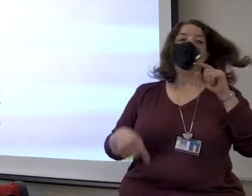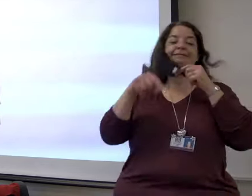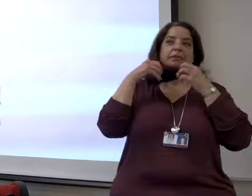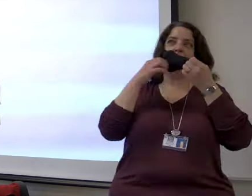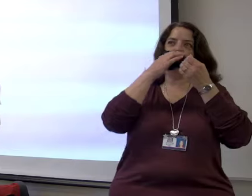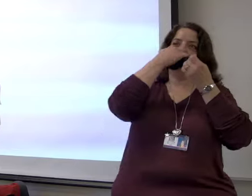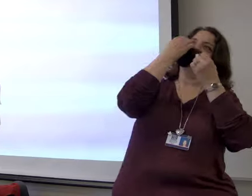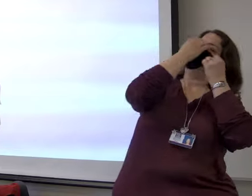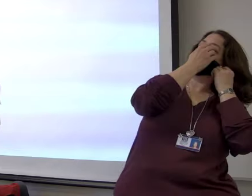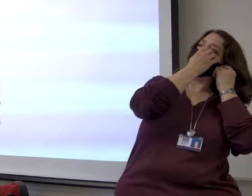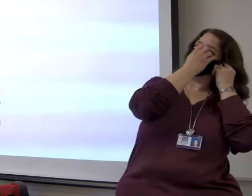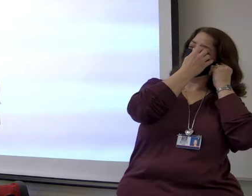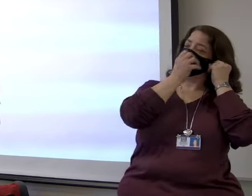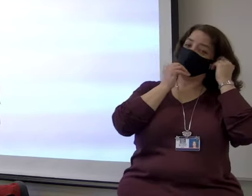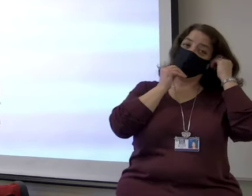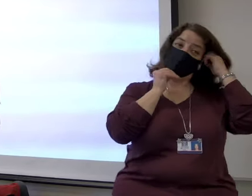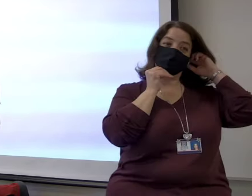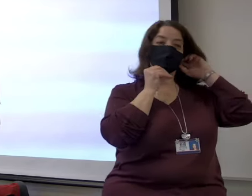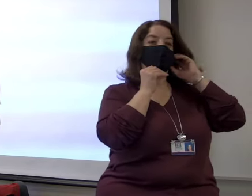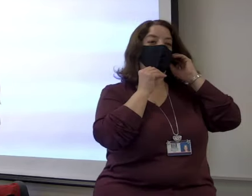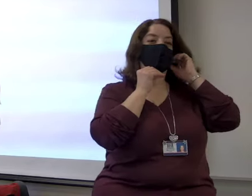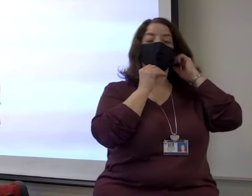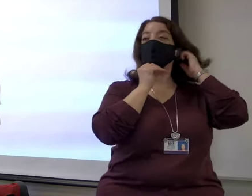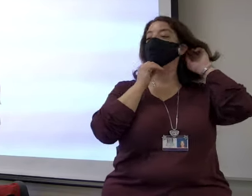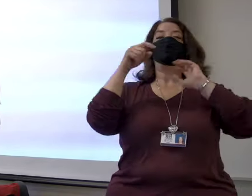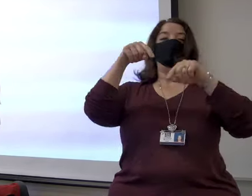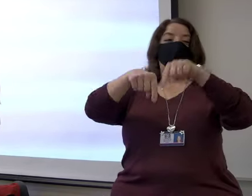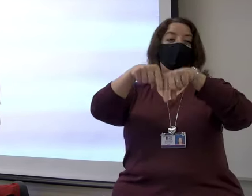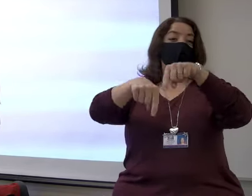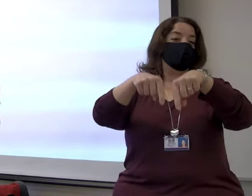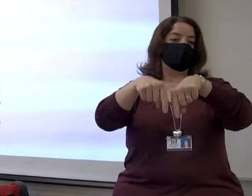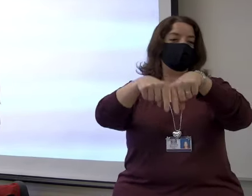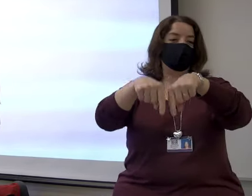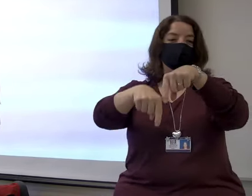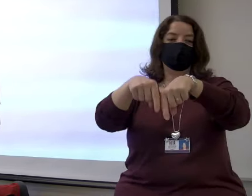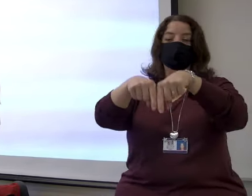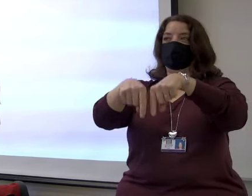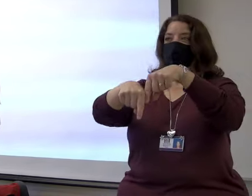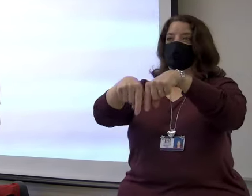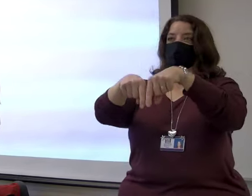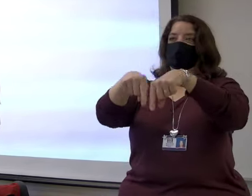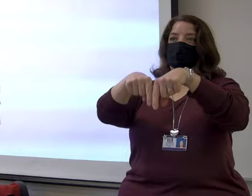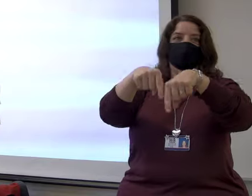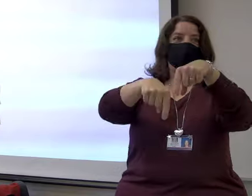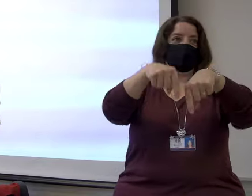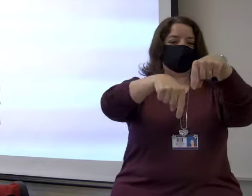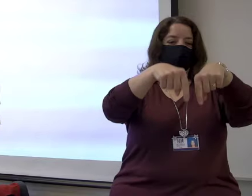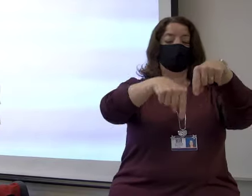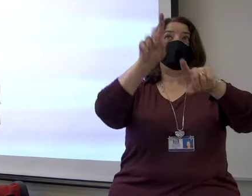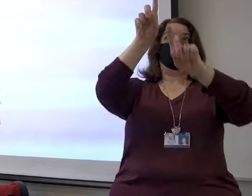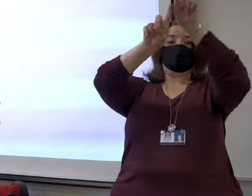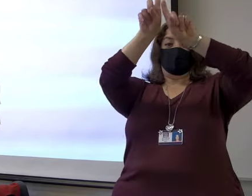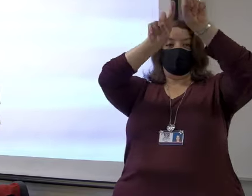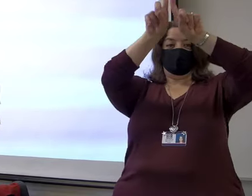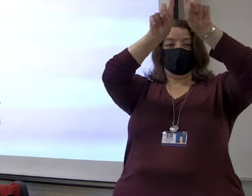Oh, I just took that mask right off. Okay, socks. Socks. So stars goes up this